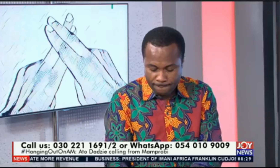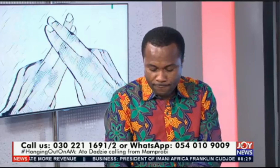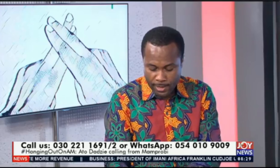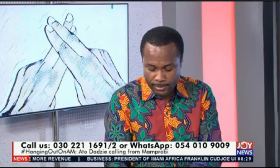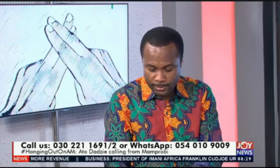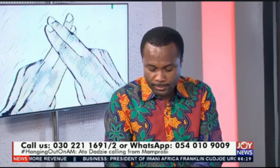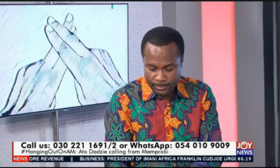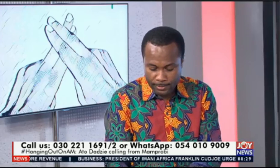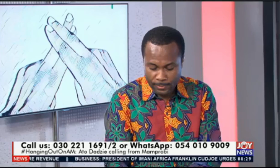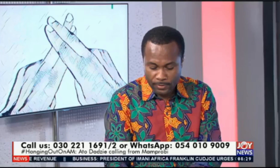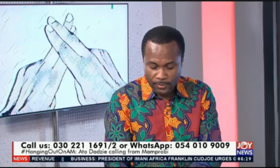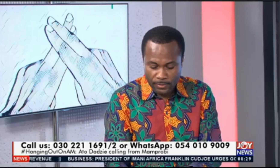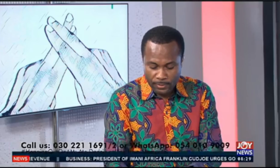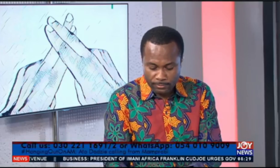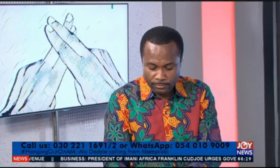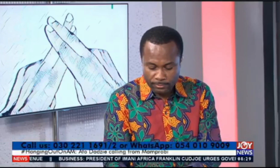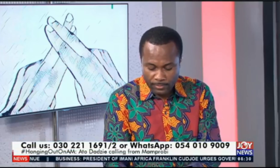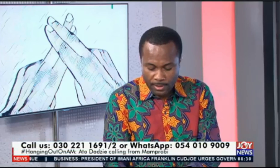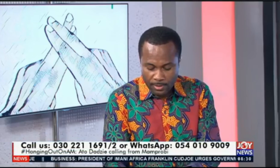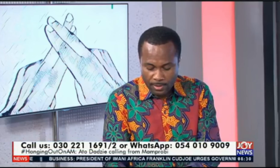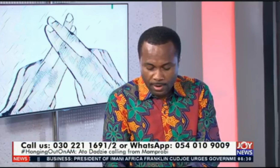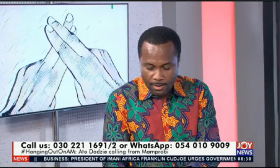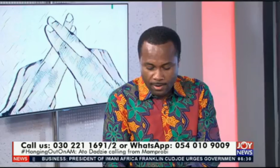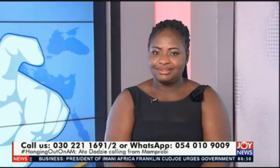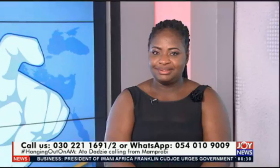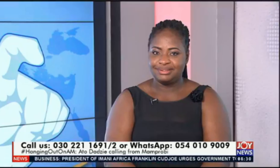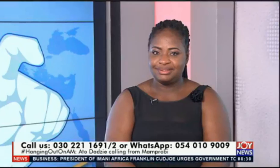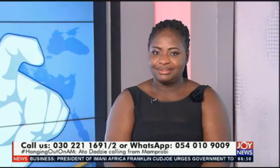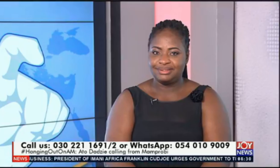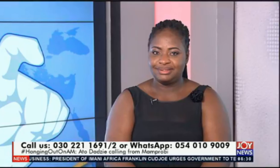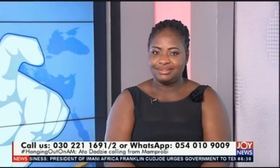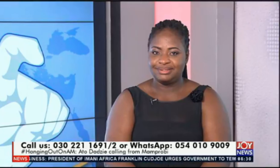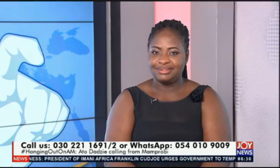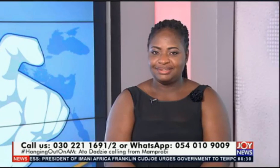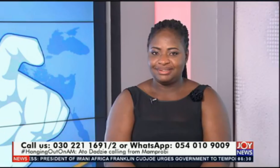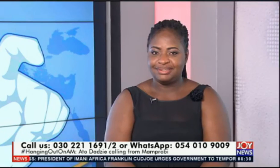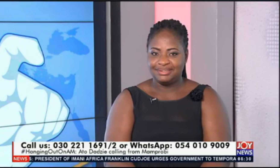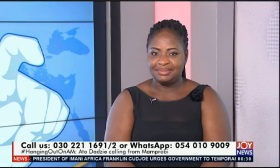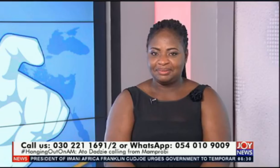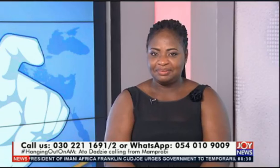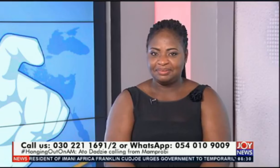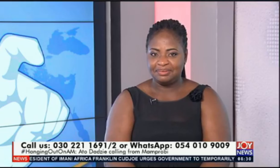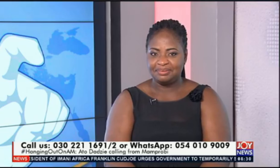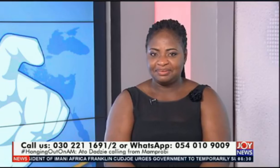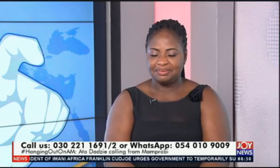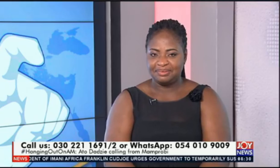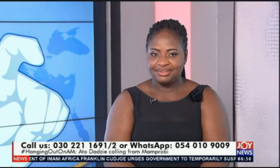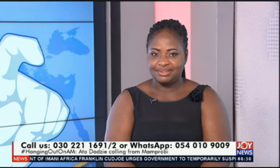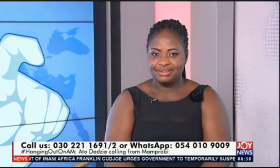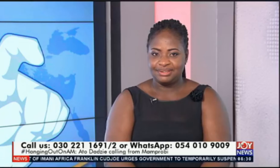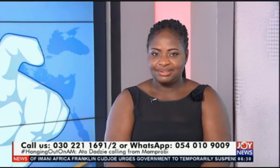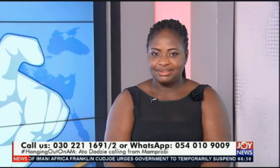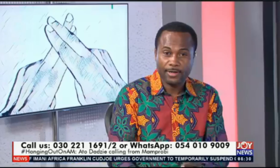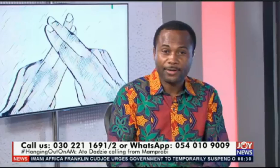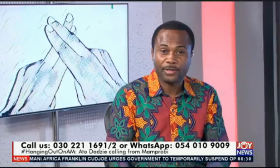this. Yes. God richly bless you. We appreciate you for putting the name of the church also out there. Yes.